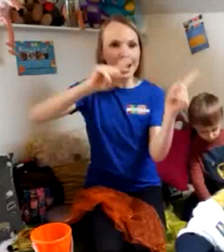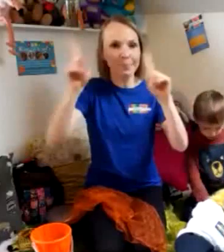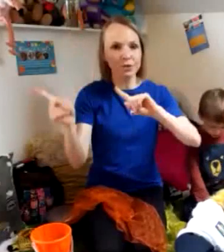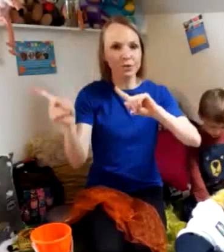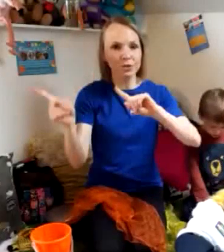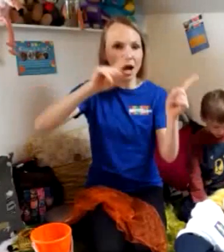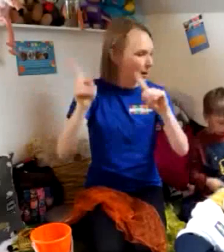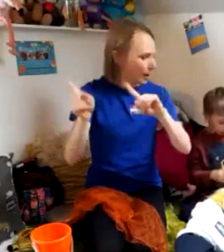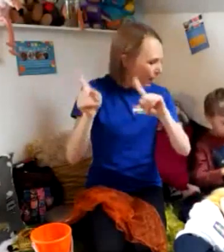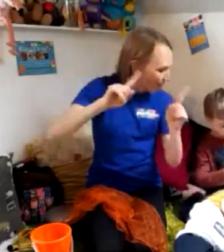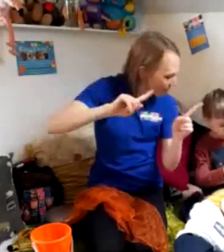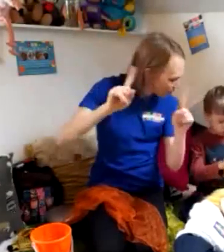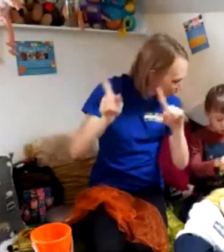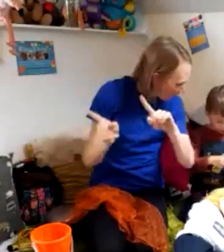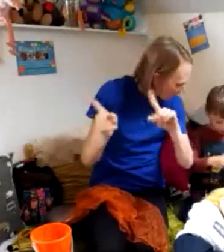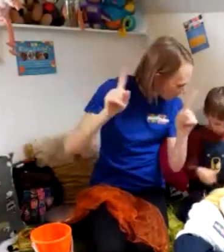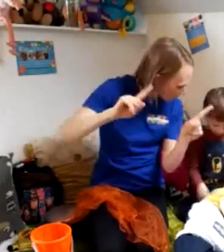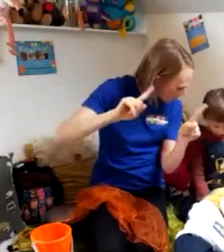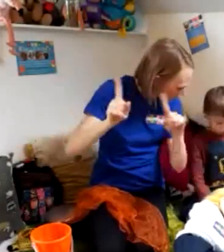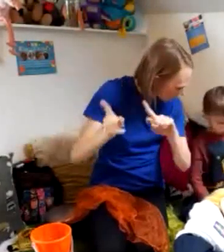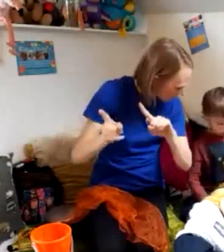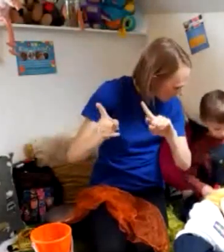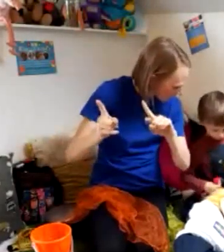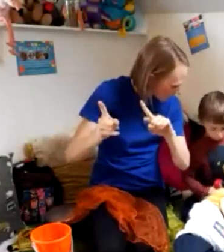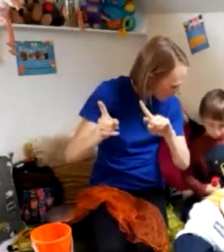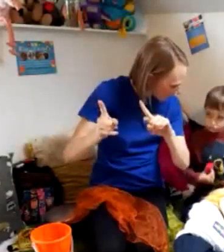go? Harris, have you got any suggestions?